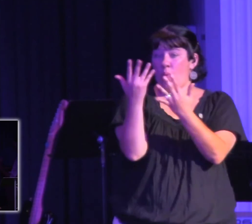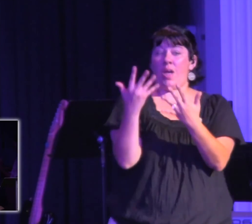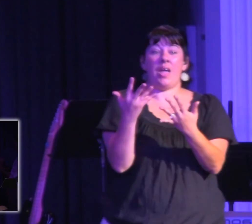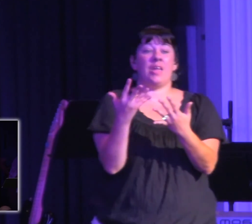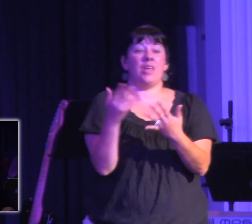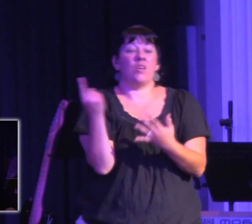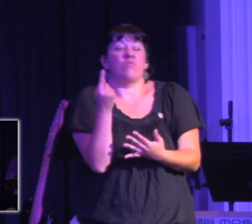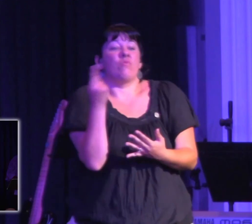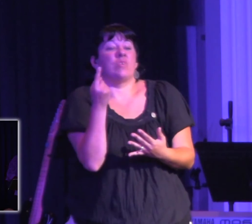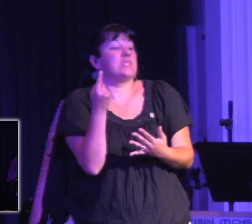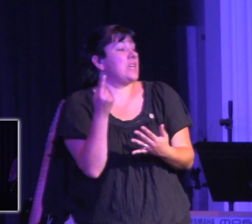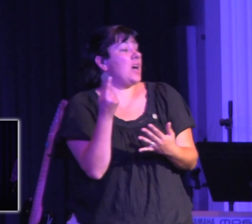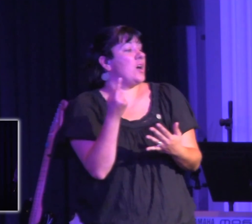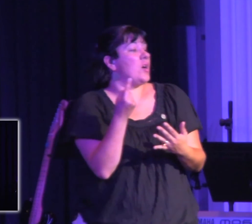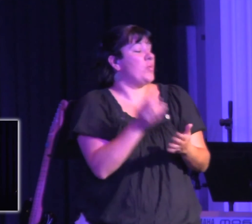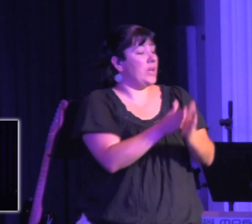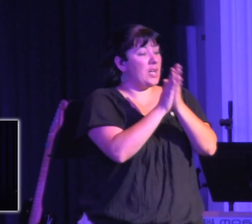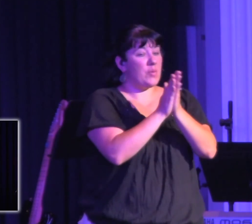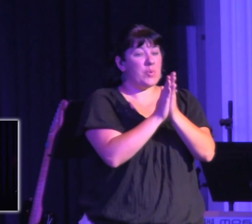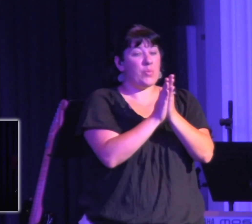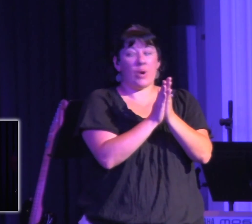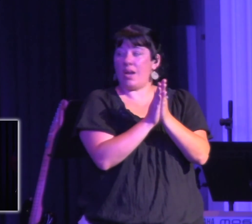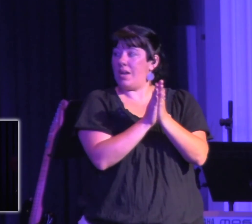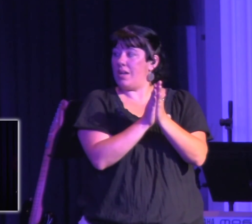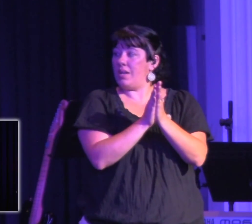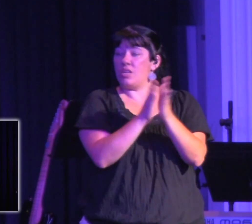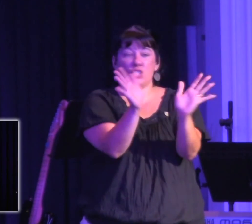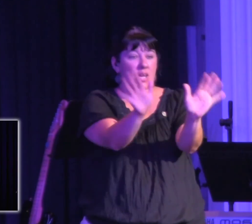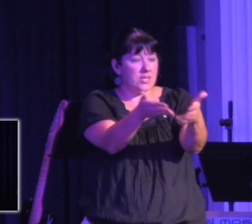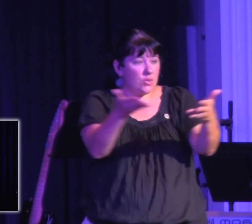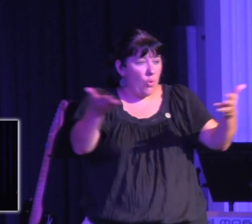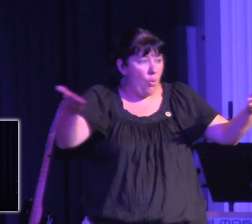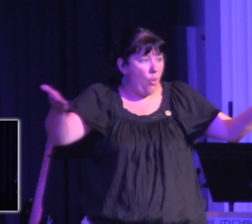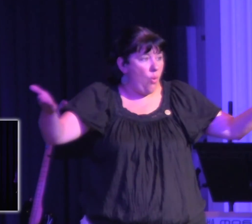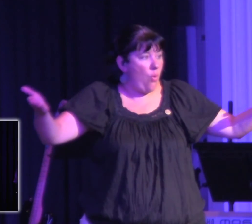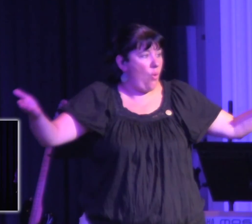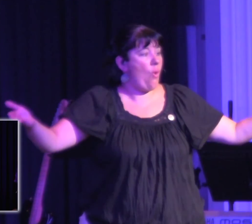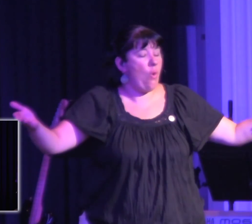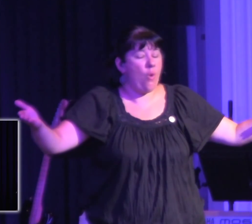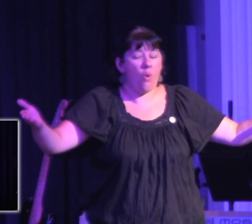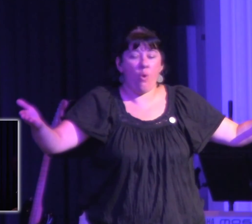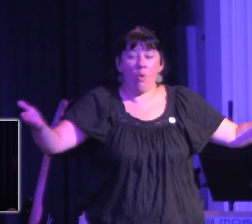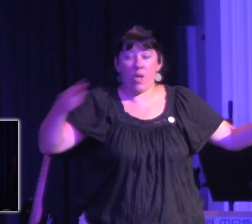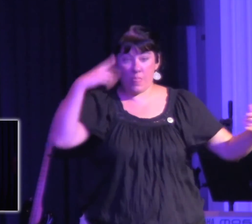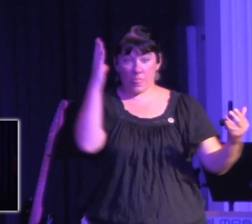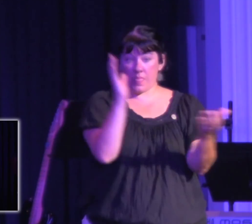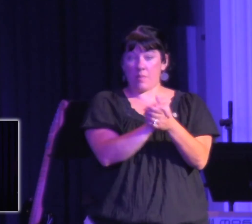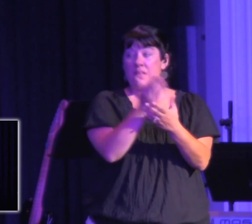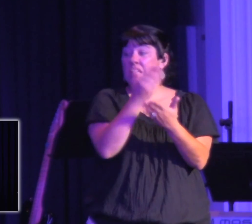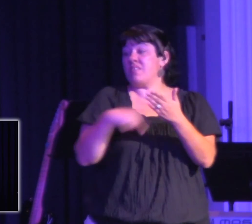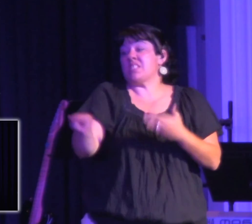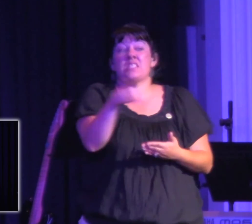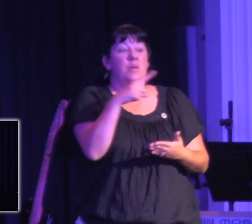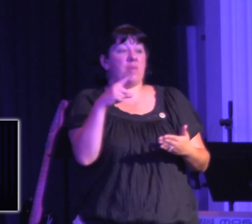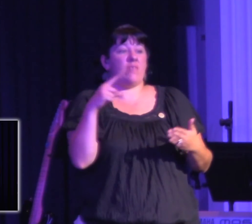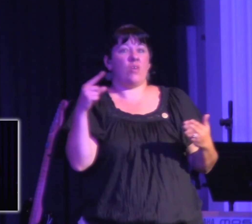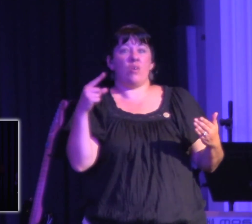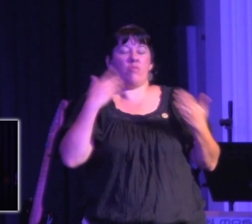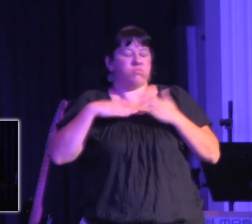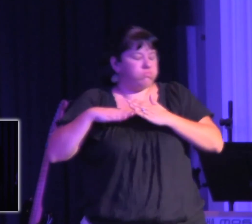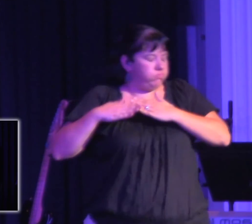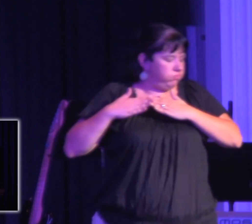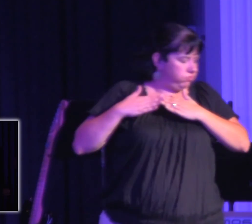this. Just open your hands like this. You know, I believe some of you, you've been closed off for so